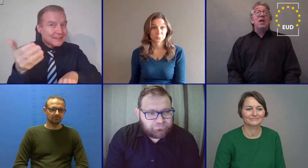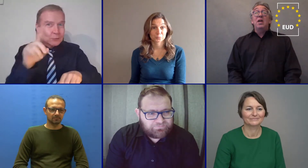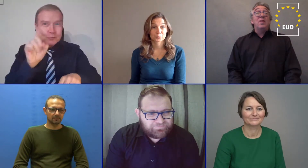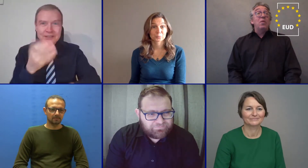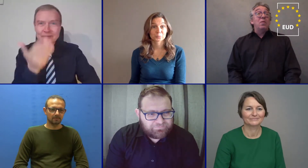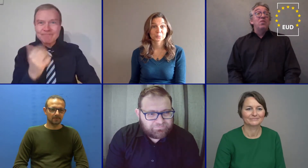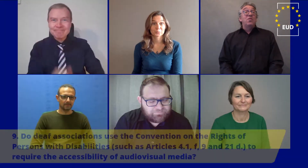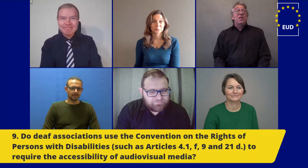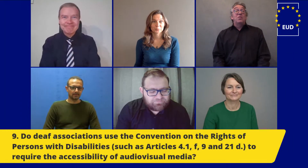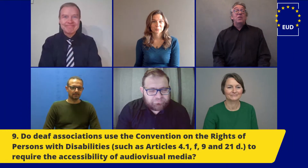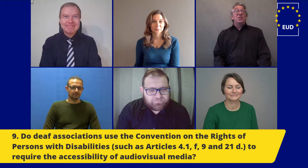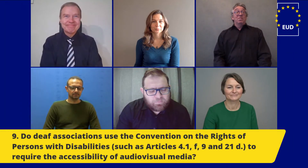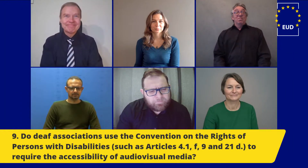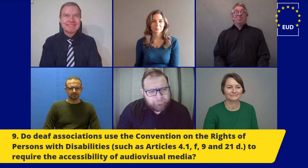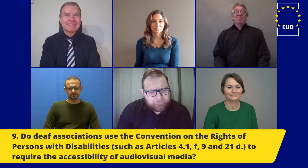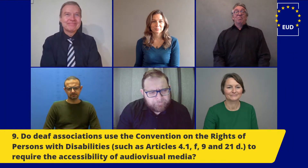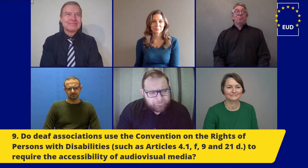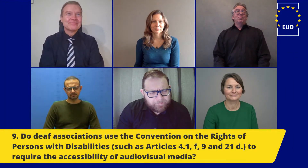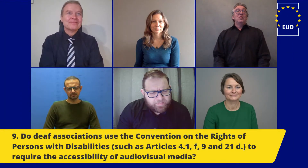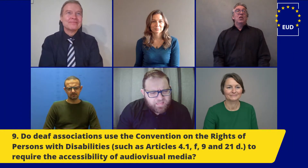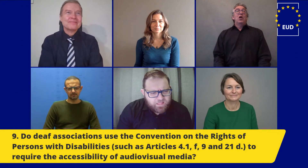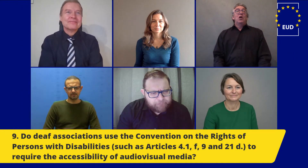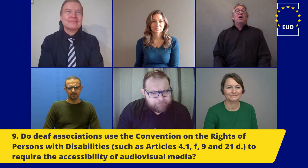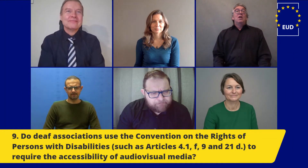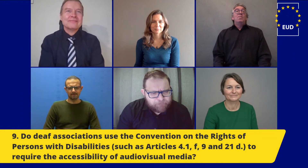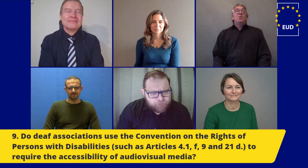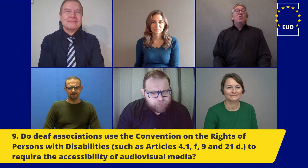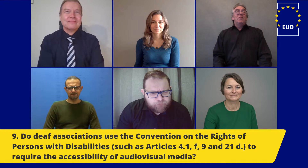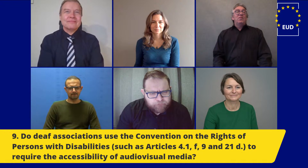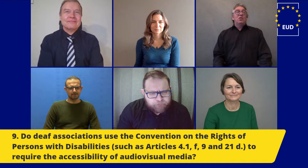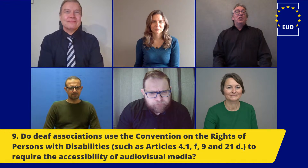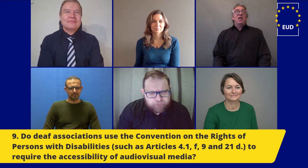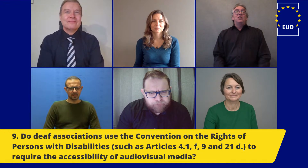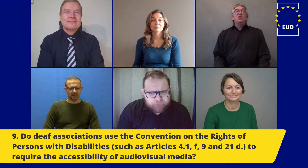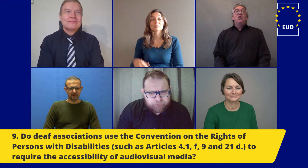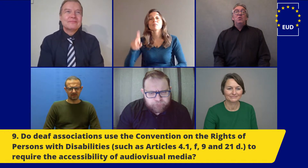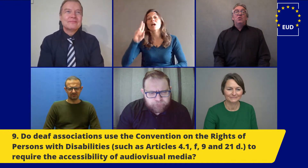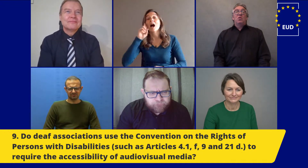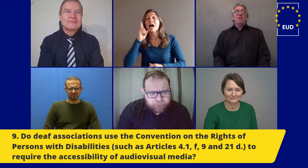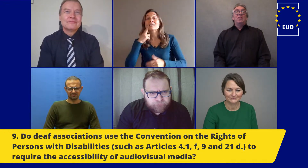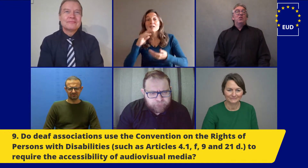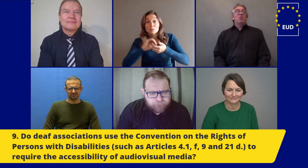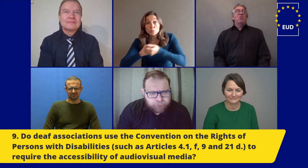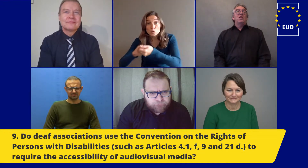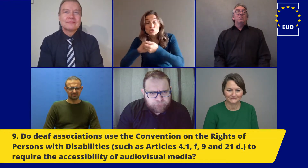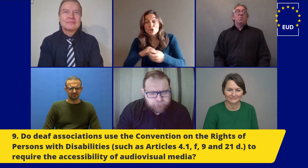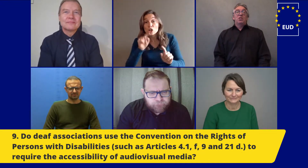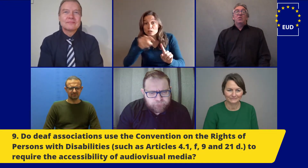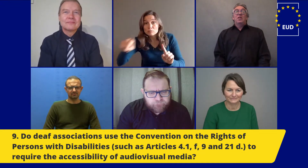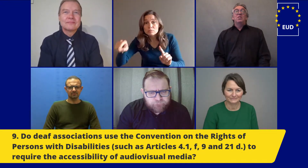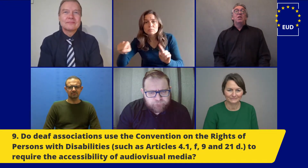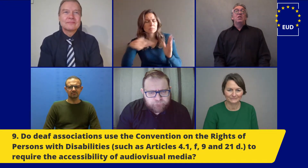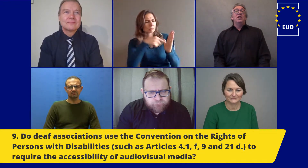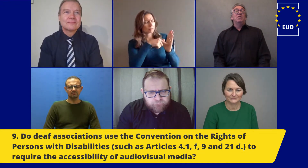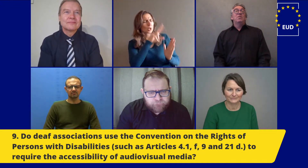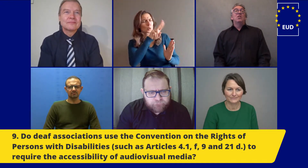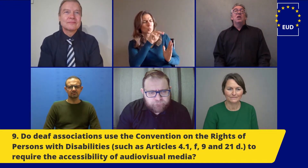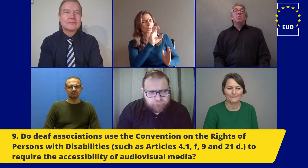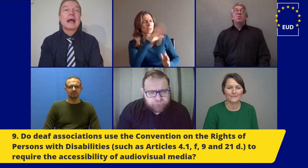think we can move to the next question. Do deaf associations use the Convention on the Rights of Persons with Disabilities? For example,